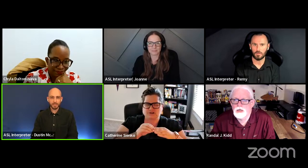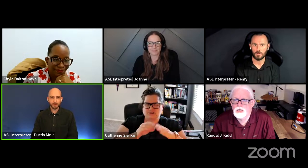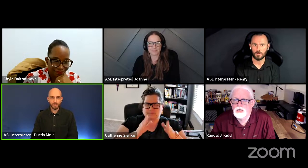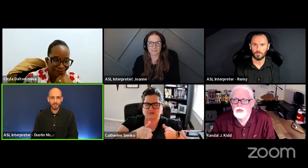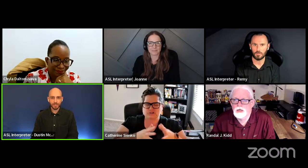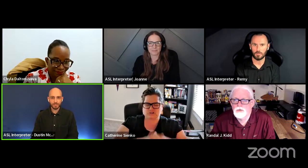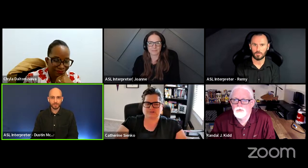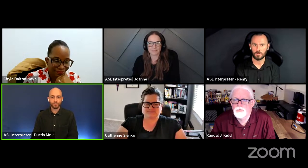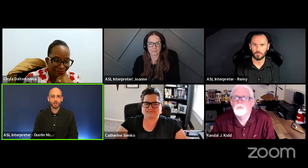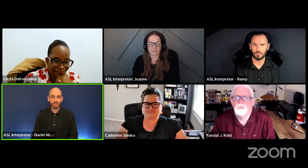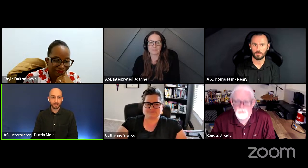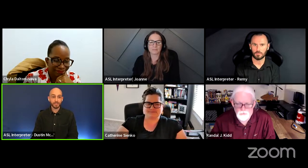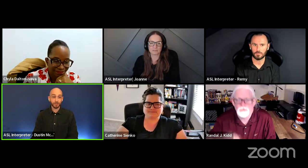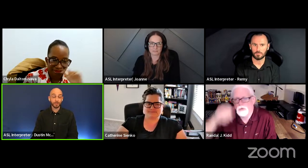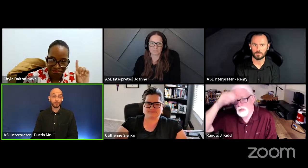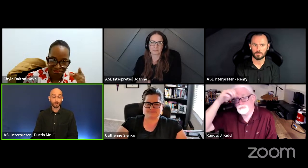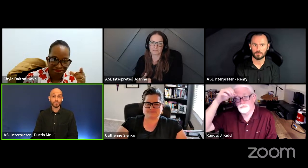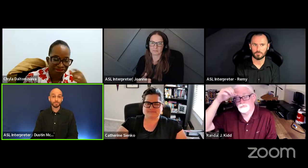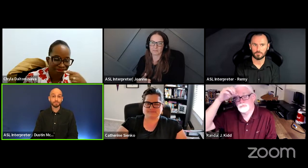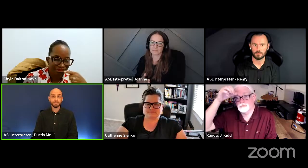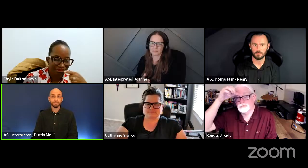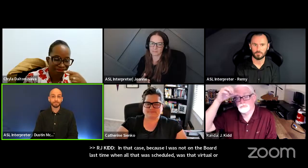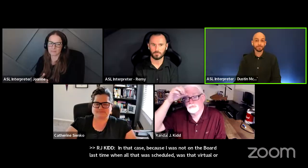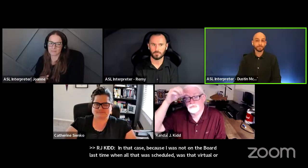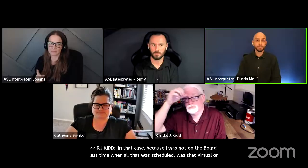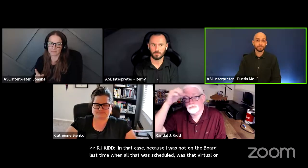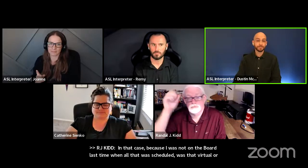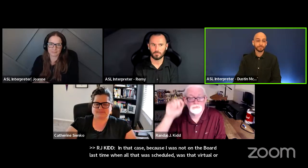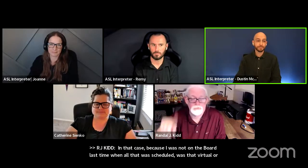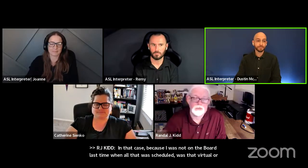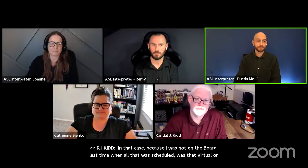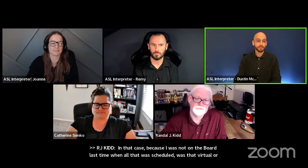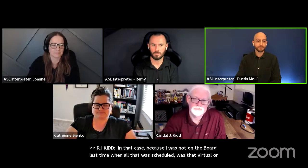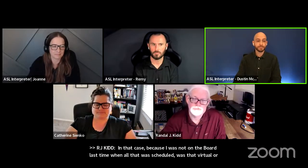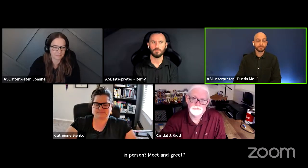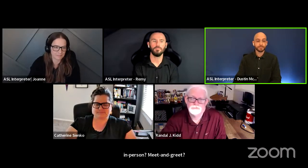The meet and greet was held in person.